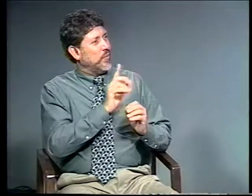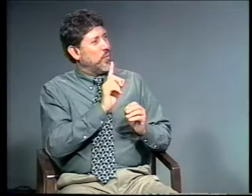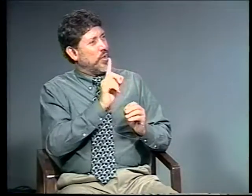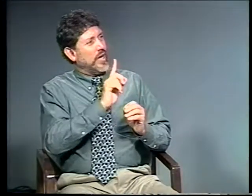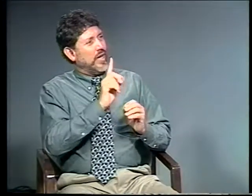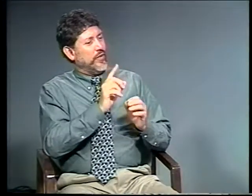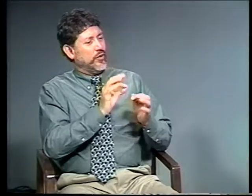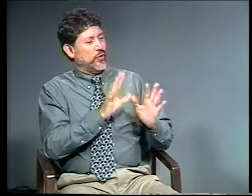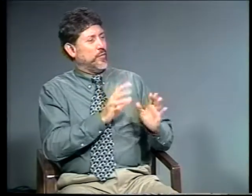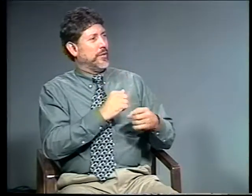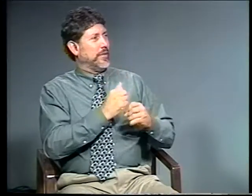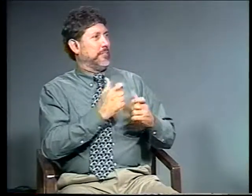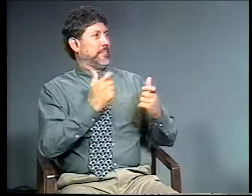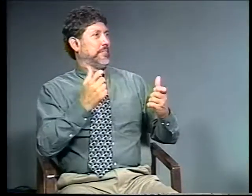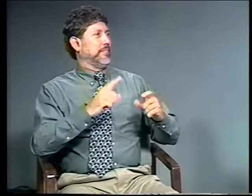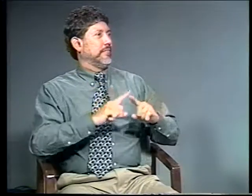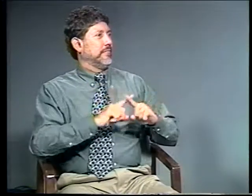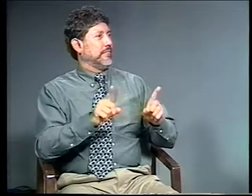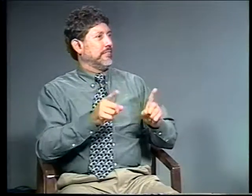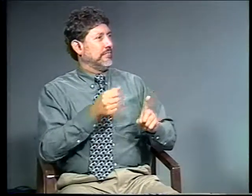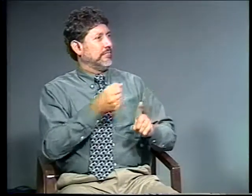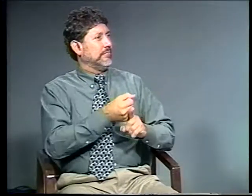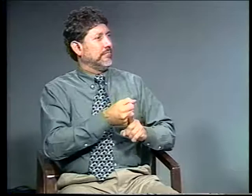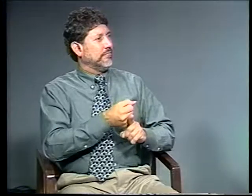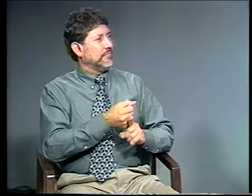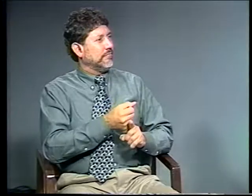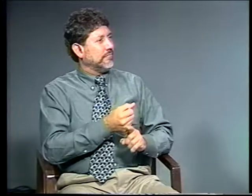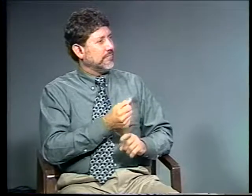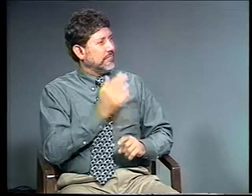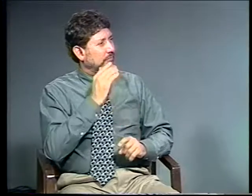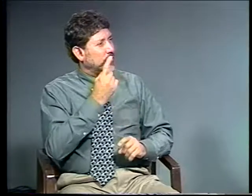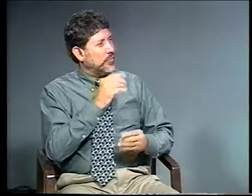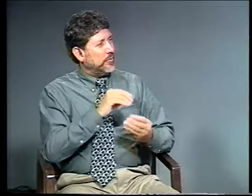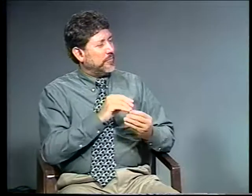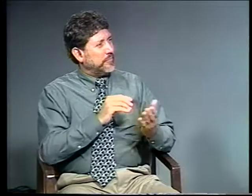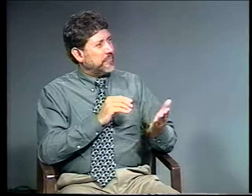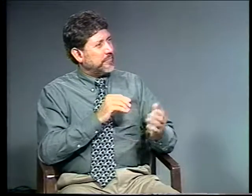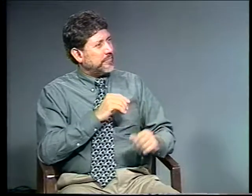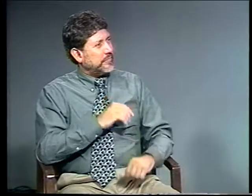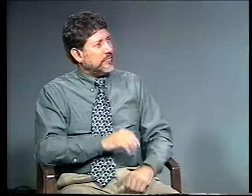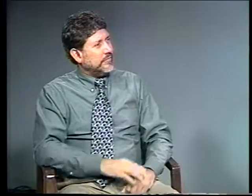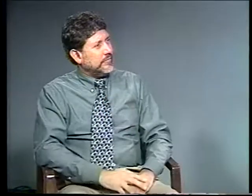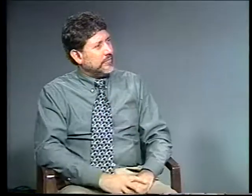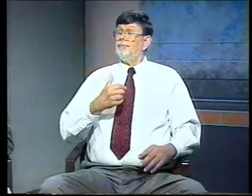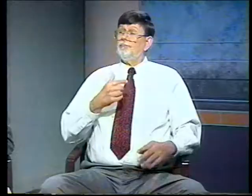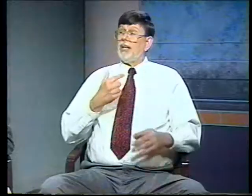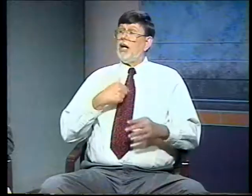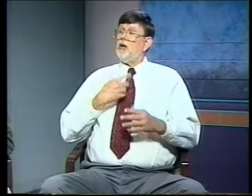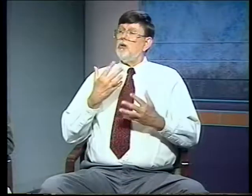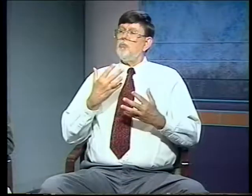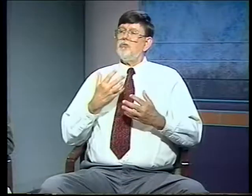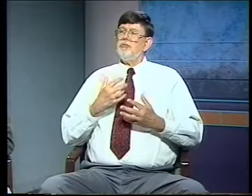experience. Maybe you could talk about where an interpreter made a big impact.